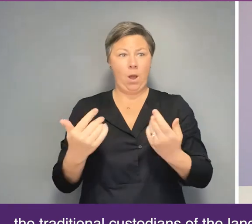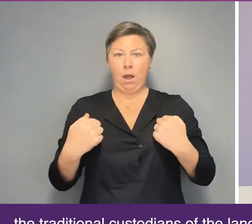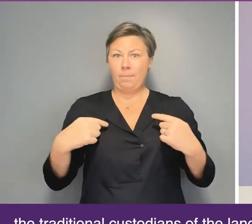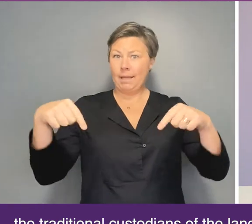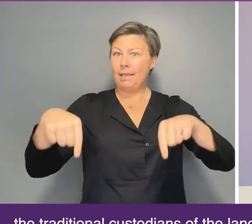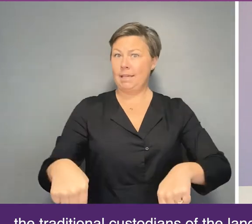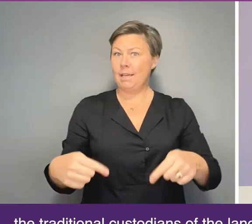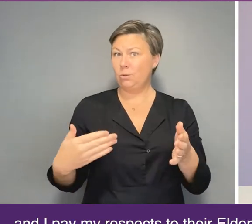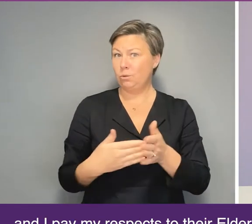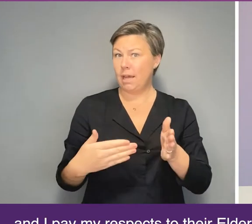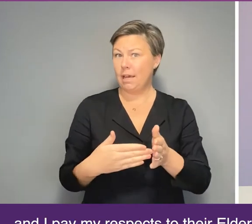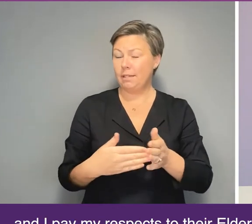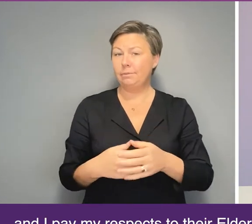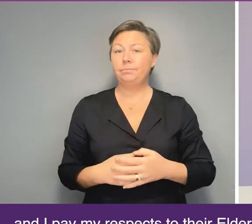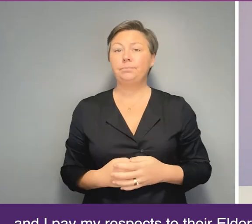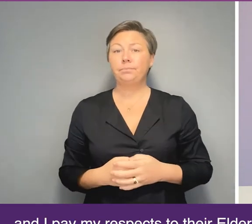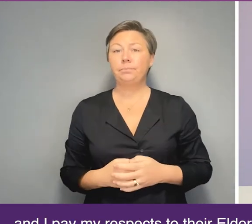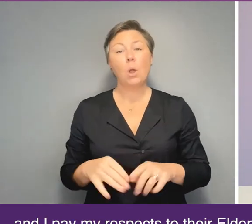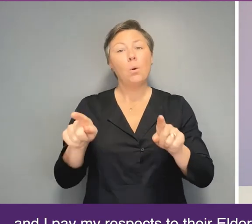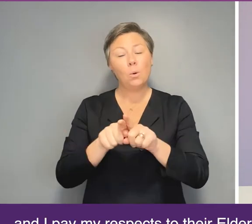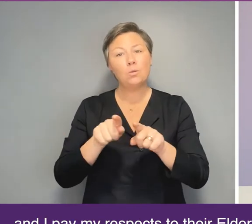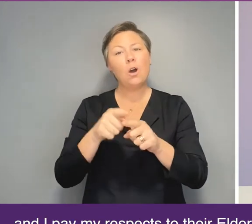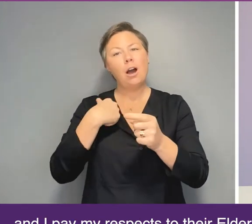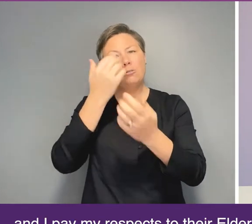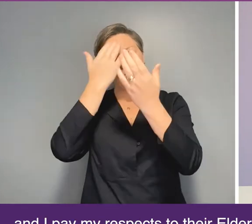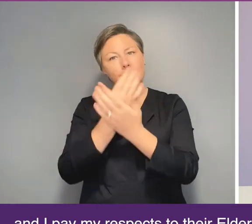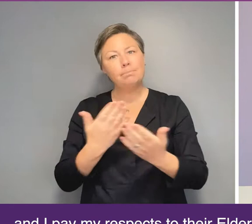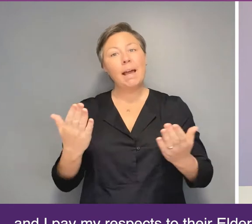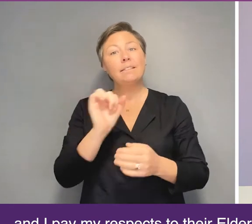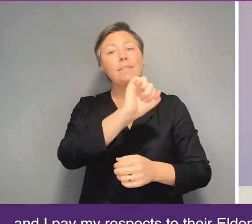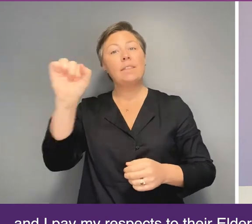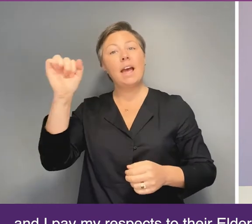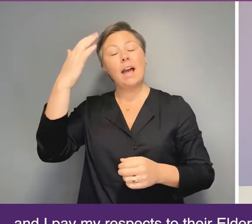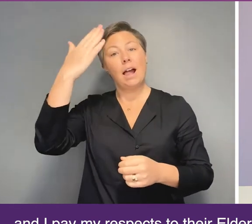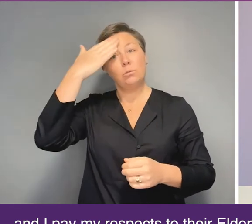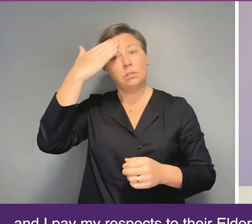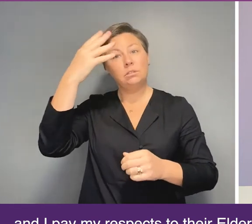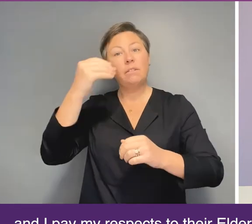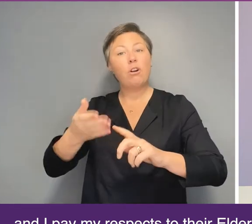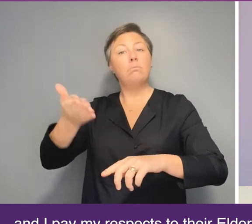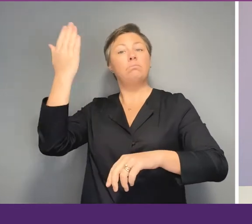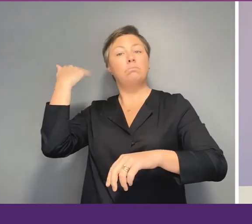making this presentation, and I pay my respects to their elders past, present and future.